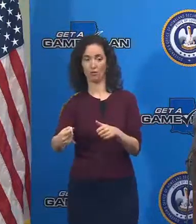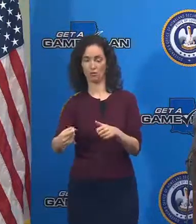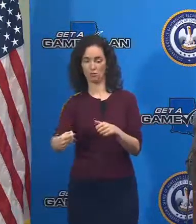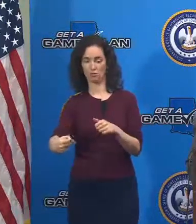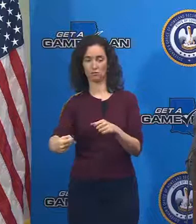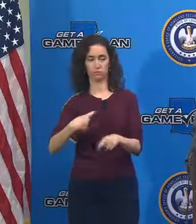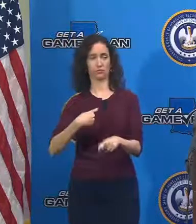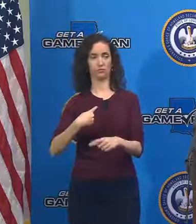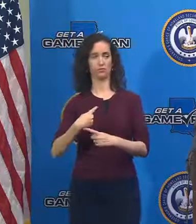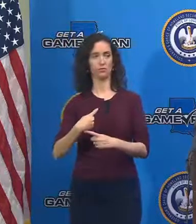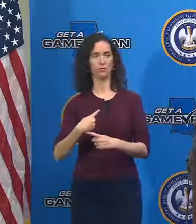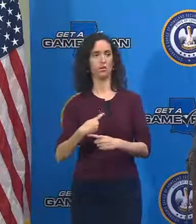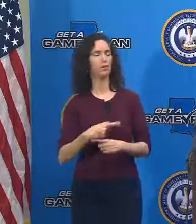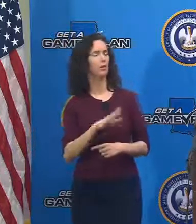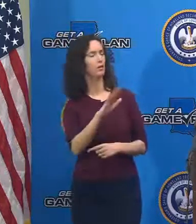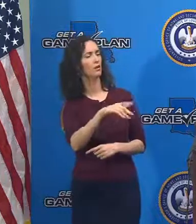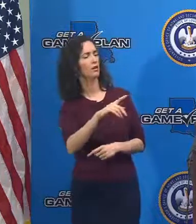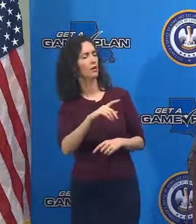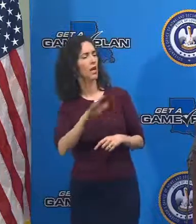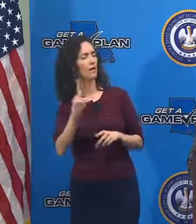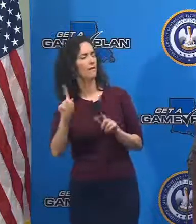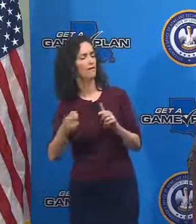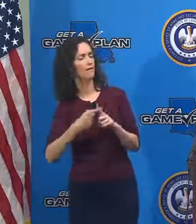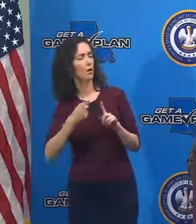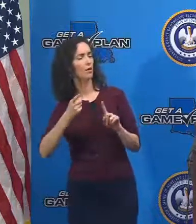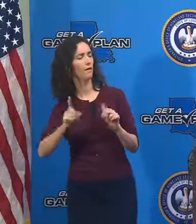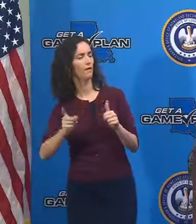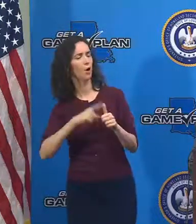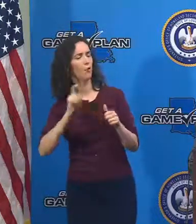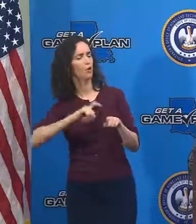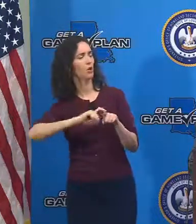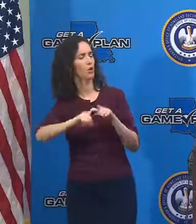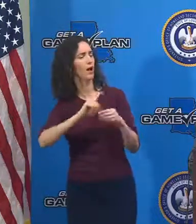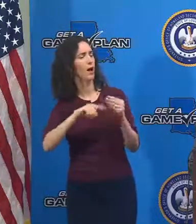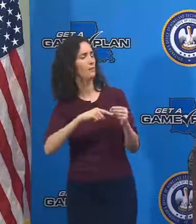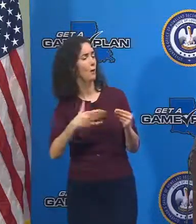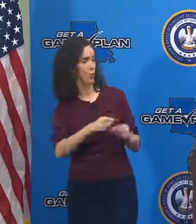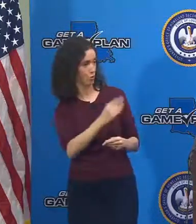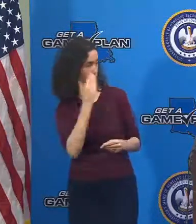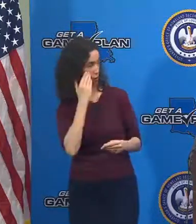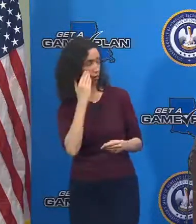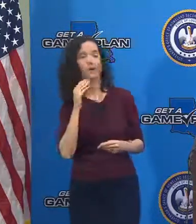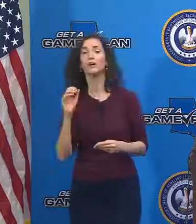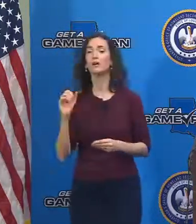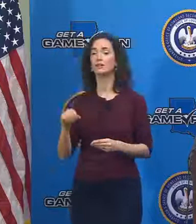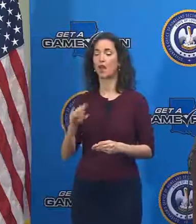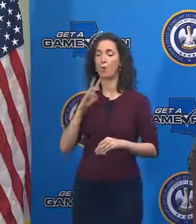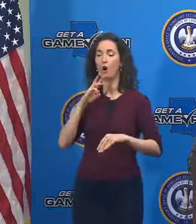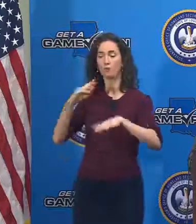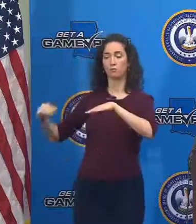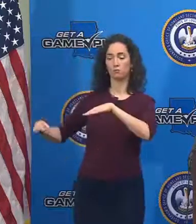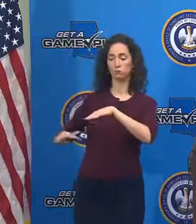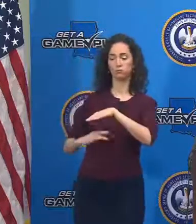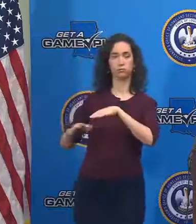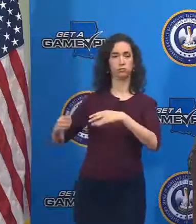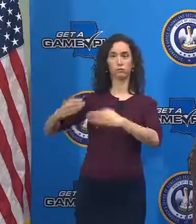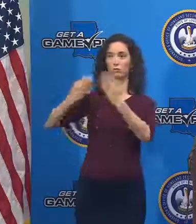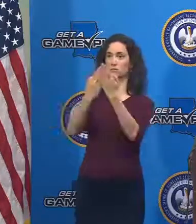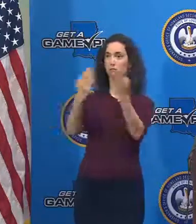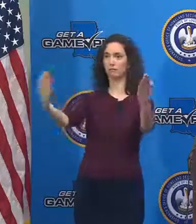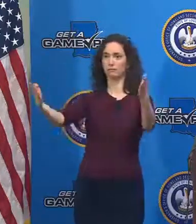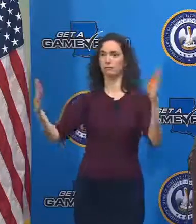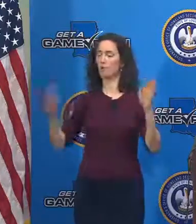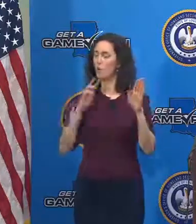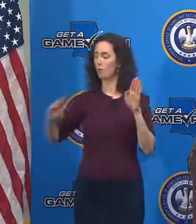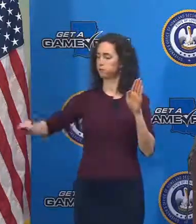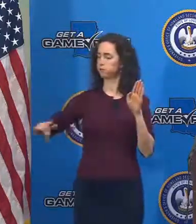any insight into what that first call was in regards to? Yes, it was water intrusion. We had gotten word